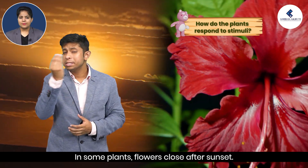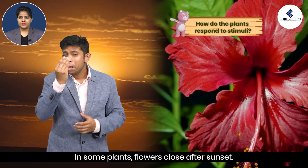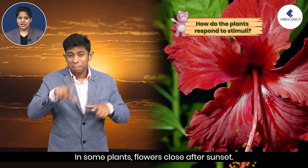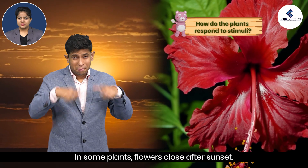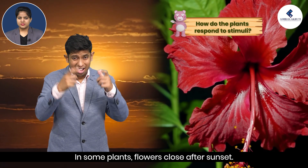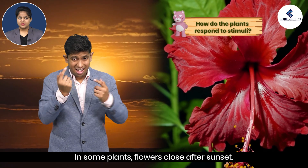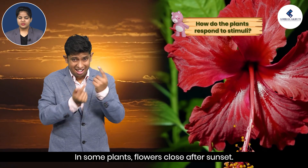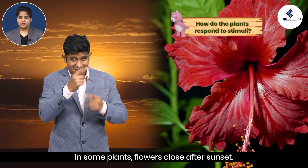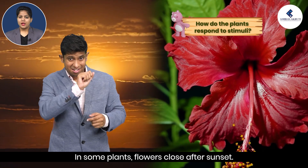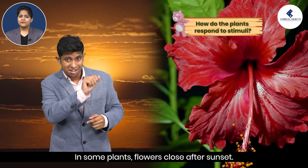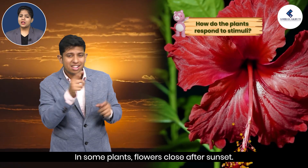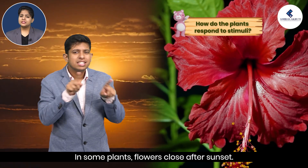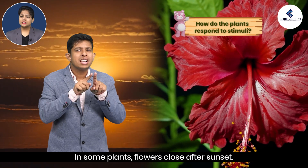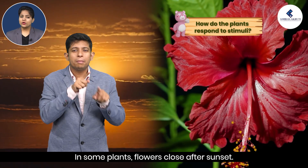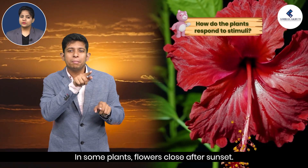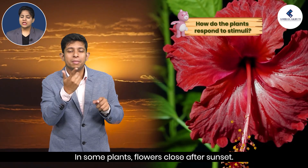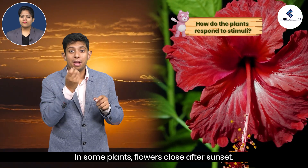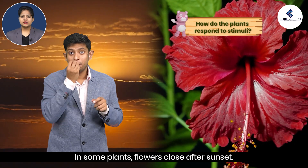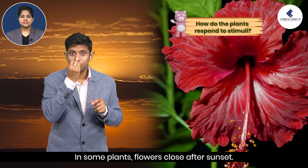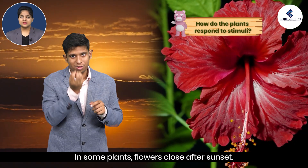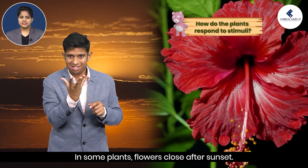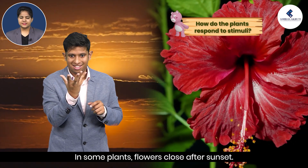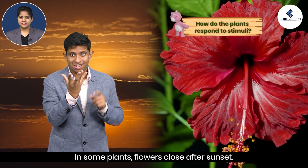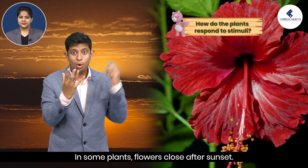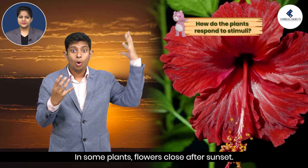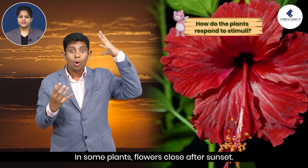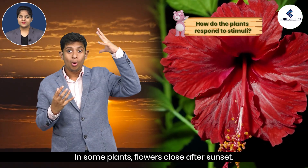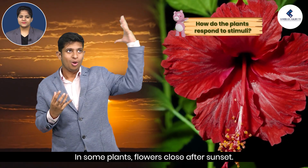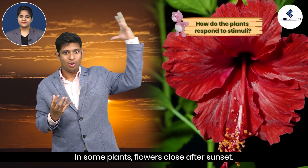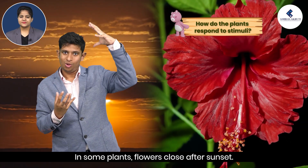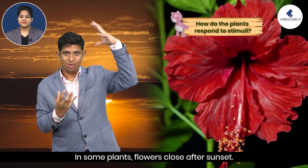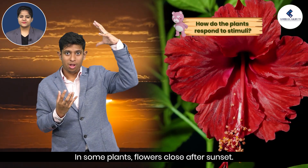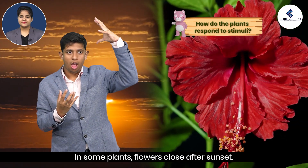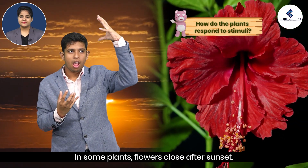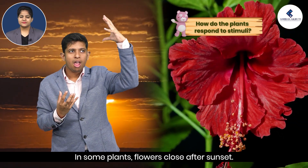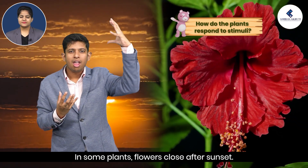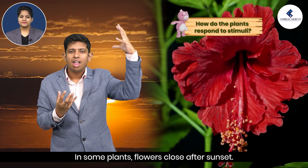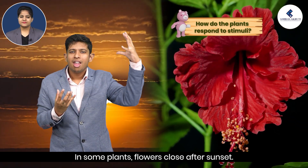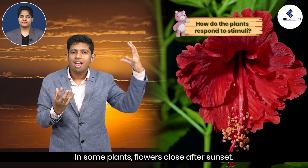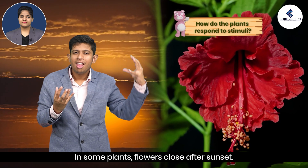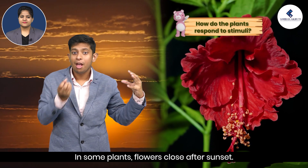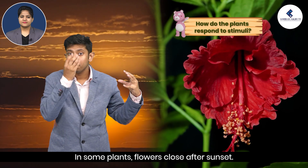In some plants, flowers close after sunset.